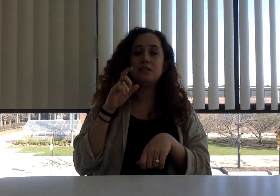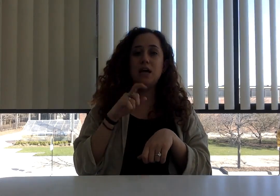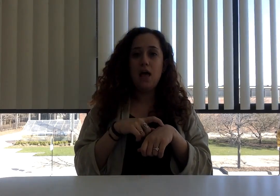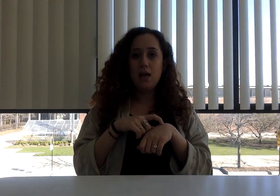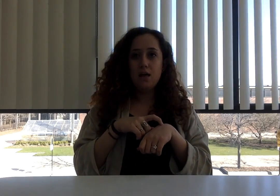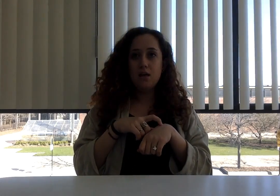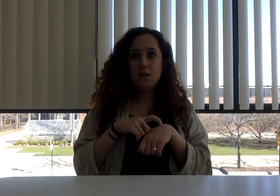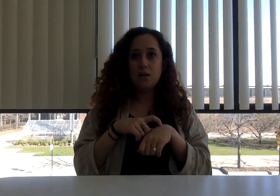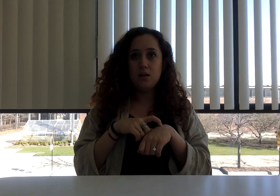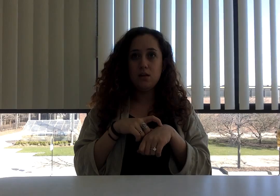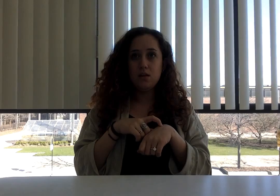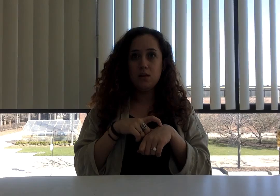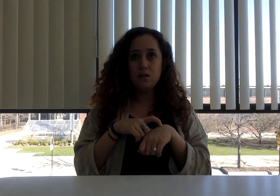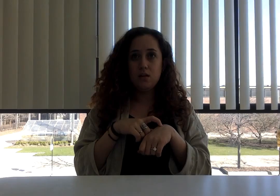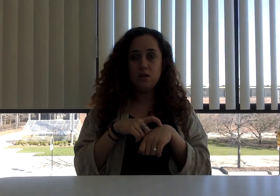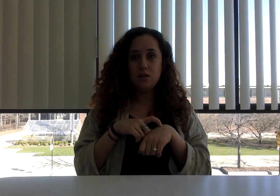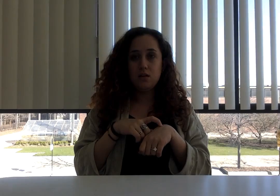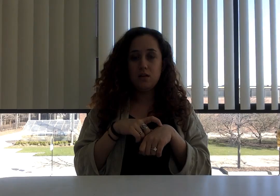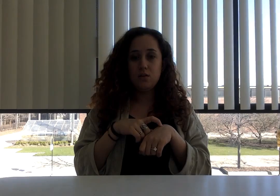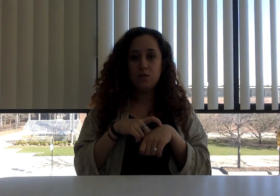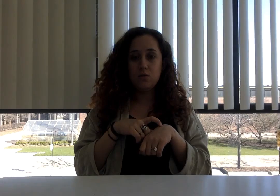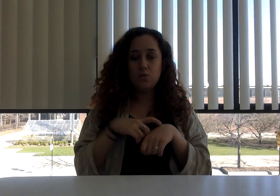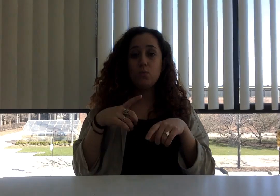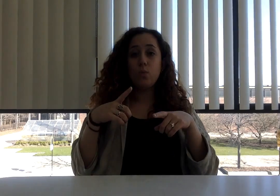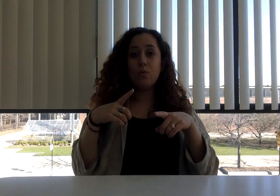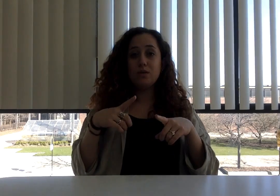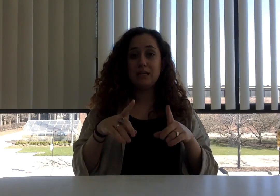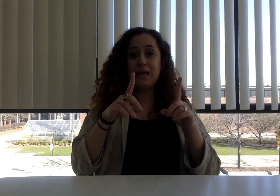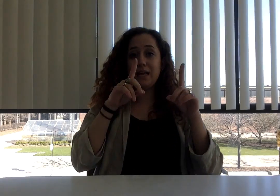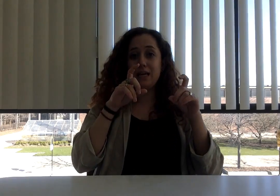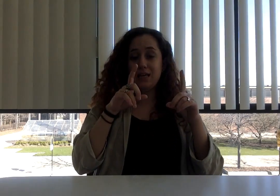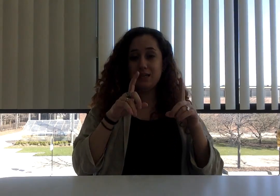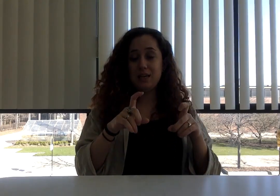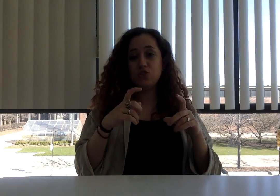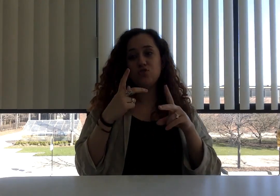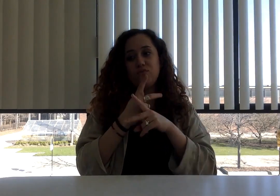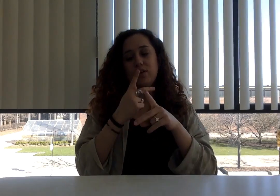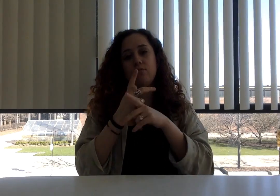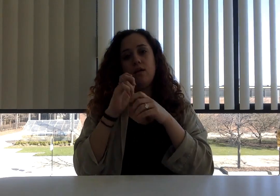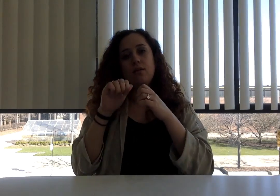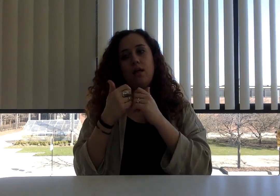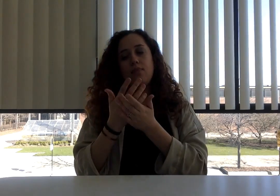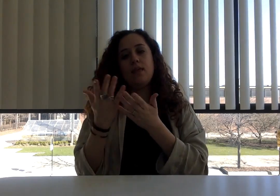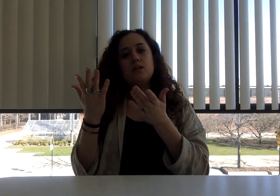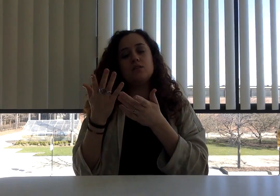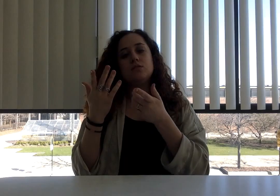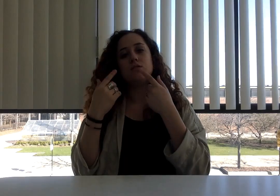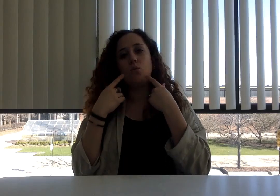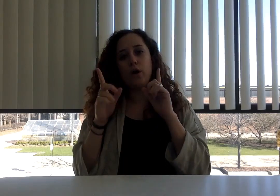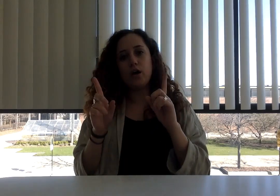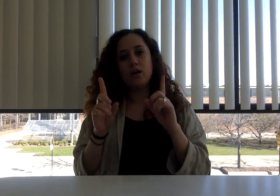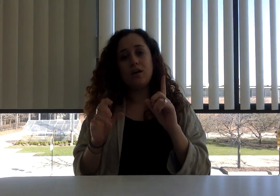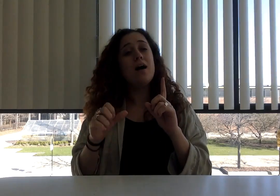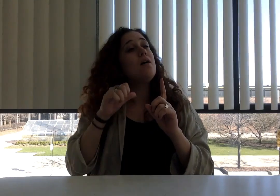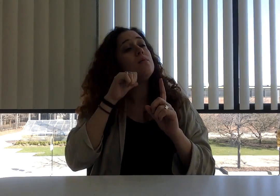a test for you to figure out how things work. Not denying that you guys are not a bright bunch of students. You